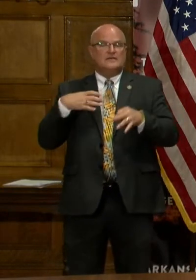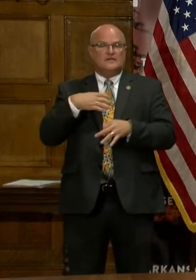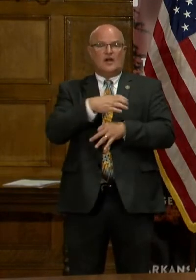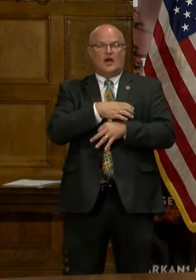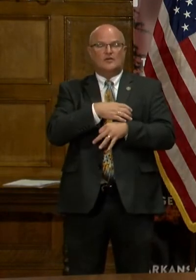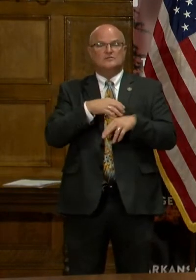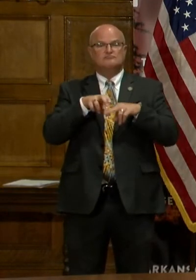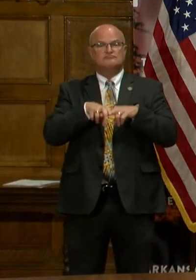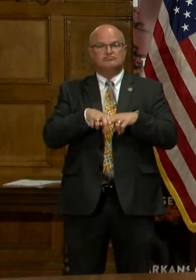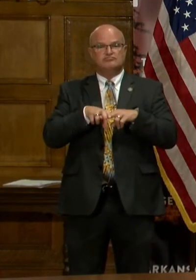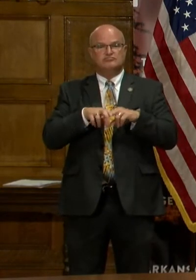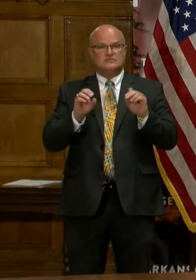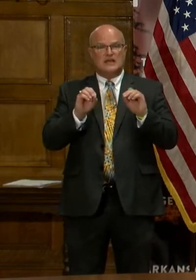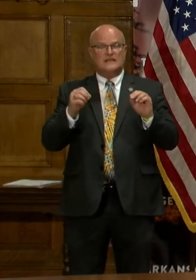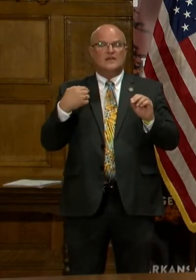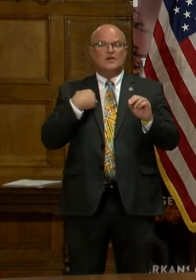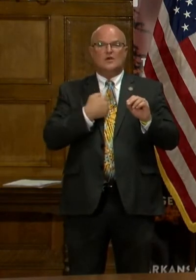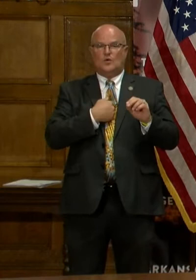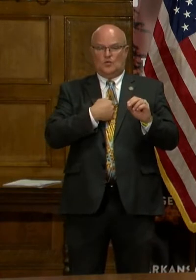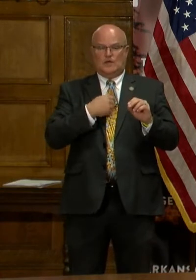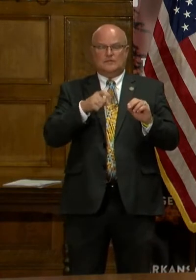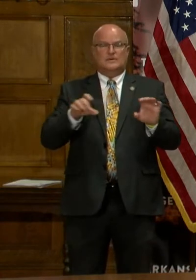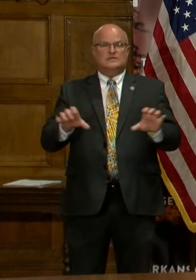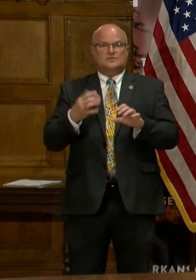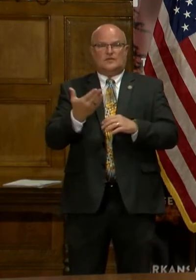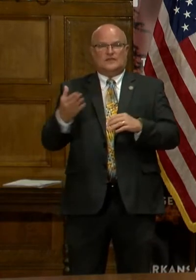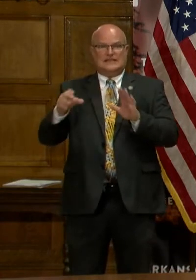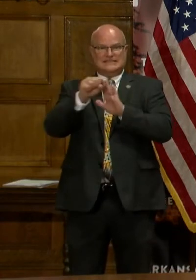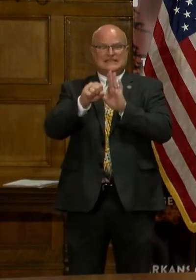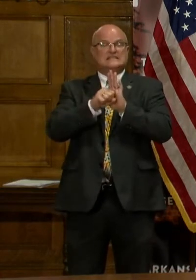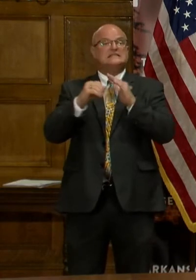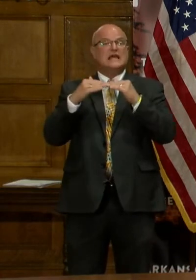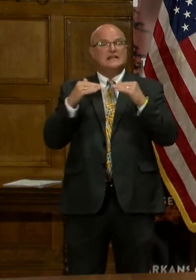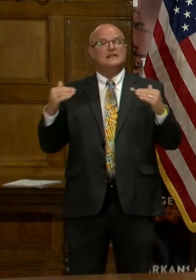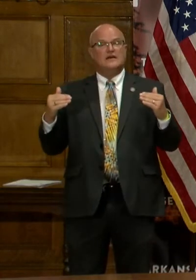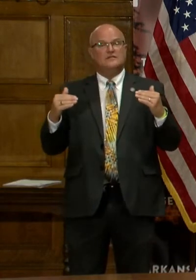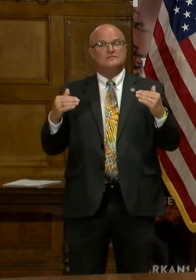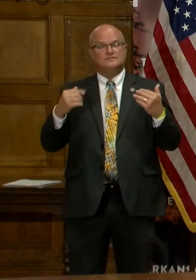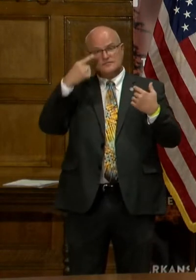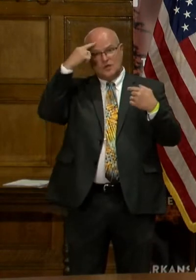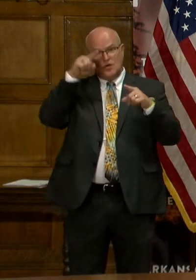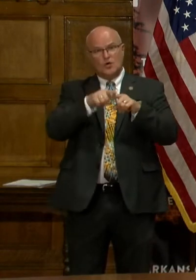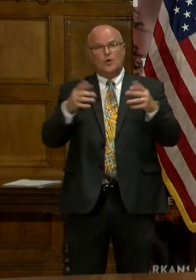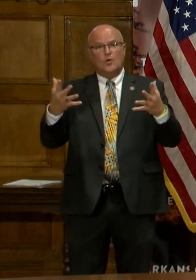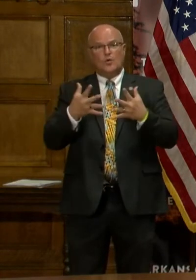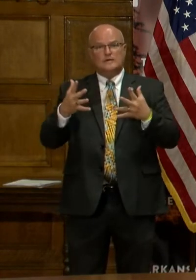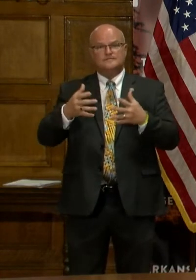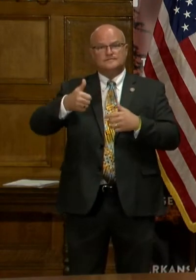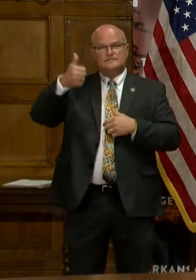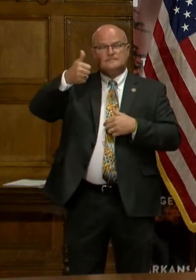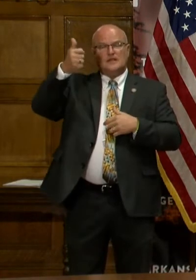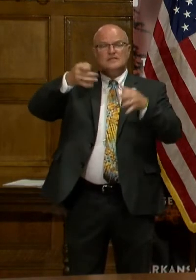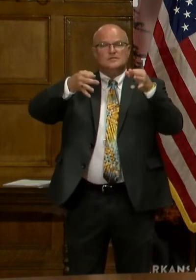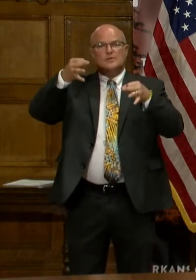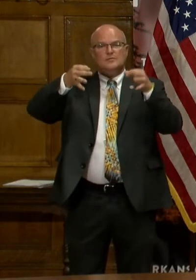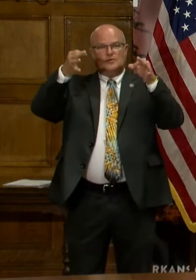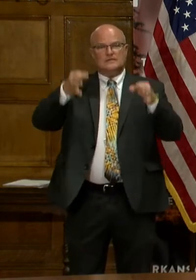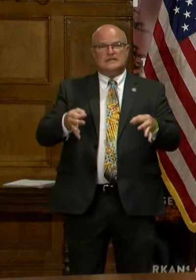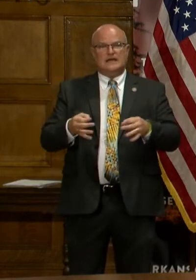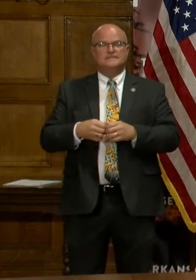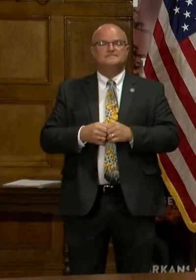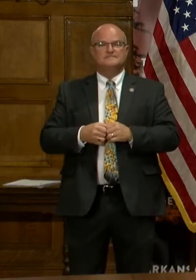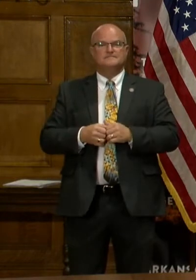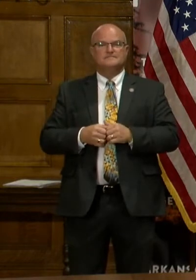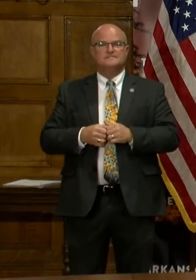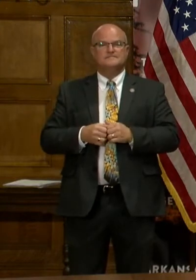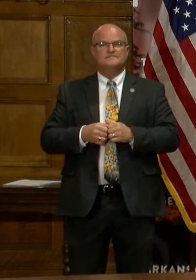not act, then we would have to take steps at the state level in accordance with whatever the Supreme Court decision would make. Next